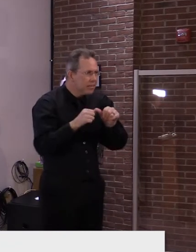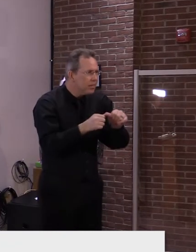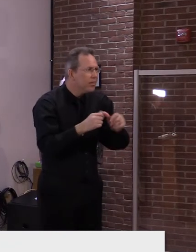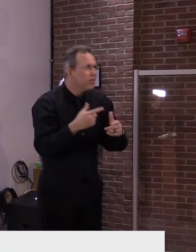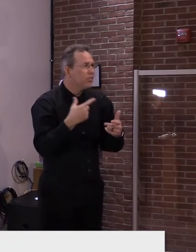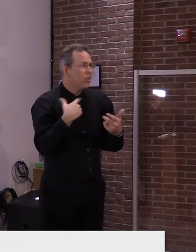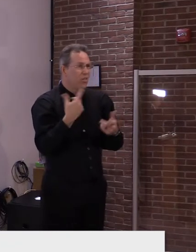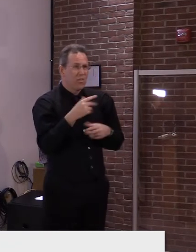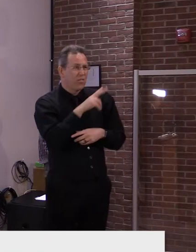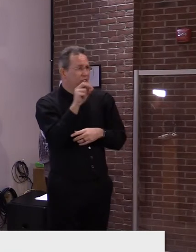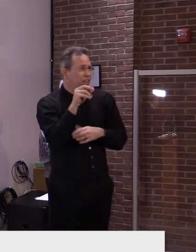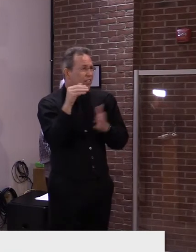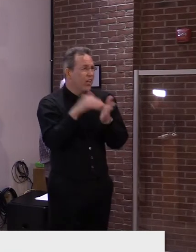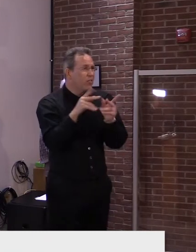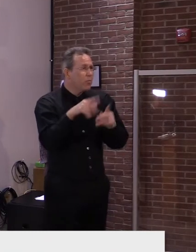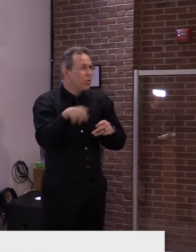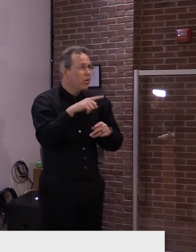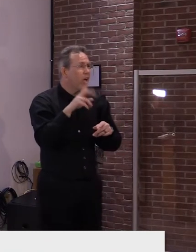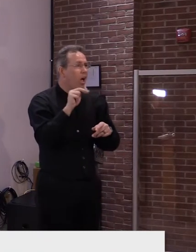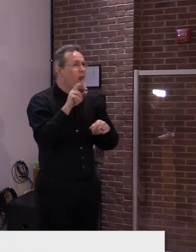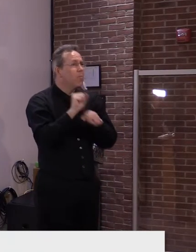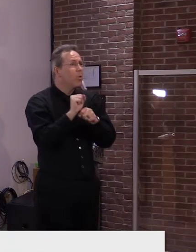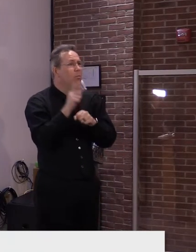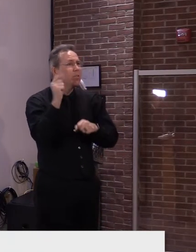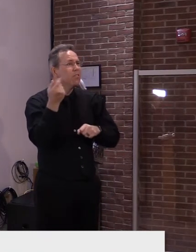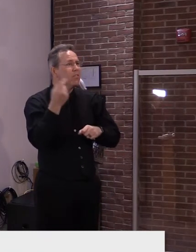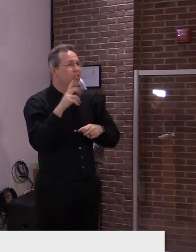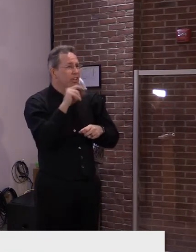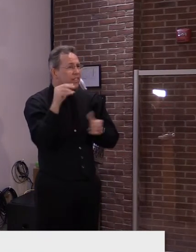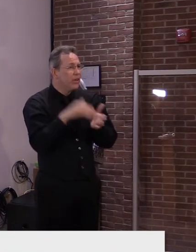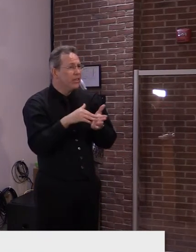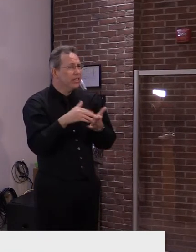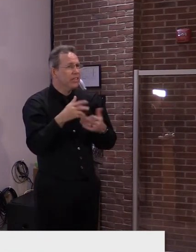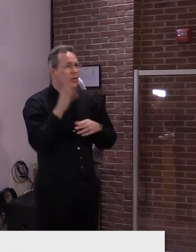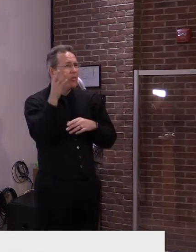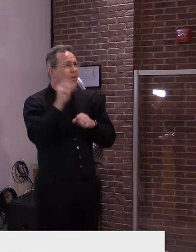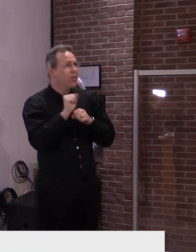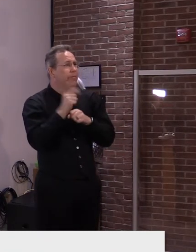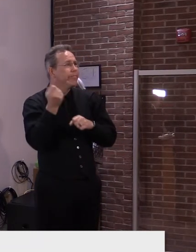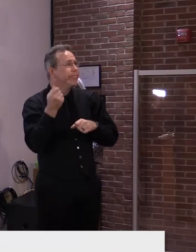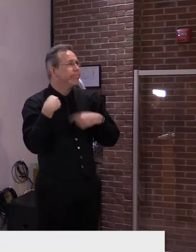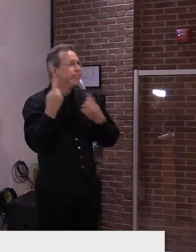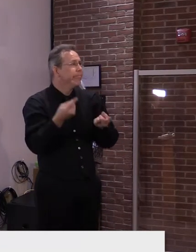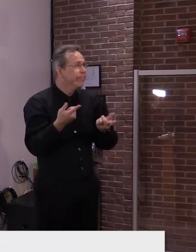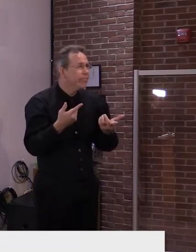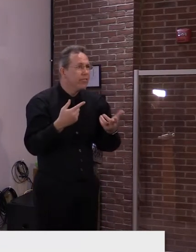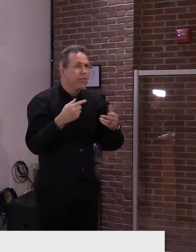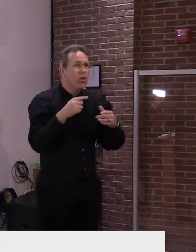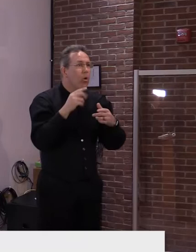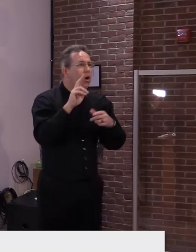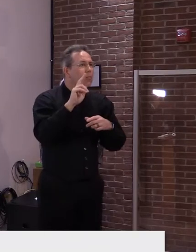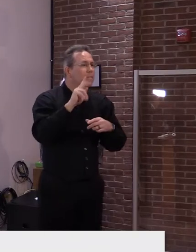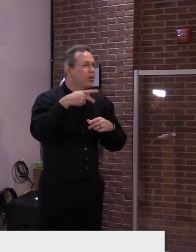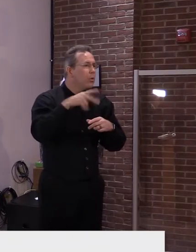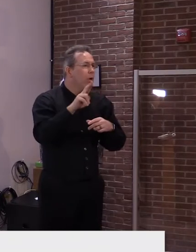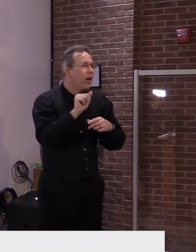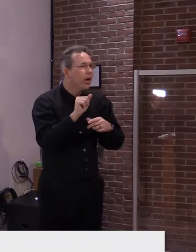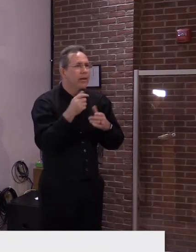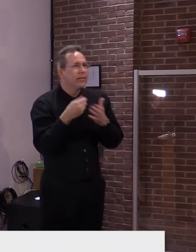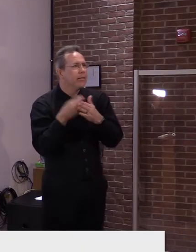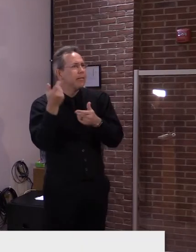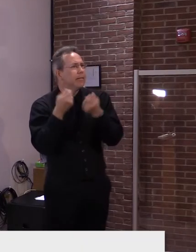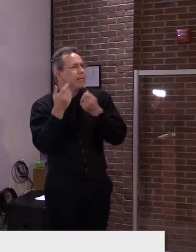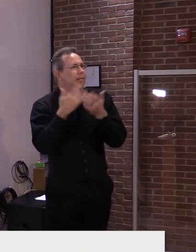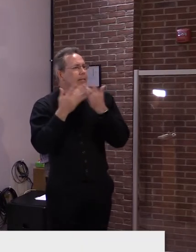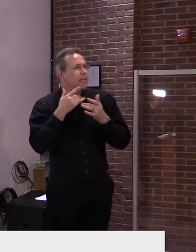UI and PUA, and we want them to get back to work. So we need the businesses there in order for that to happen. So it's all got to be,